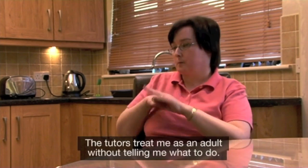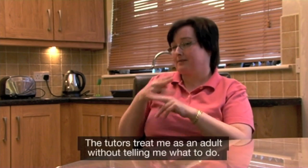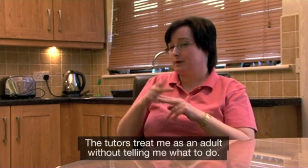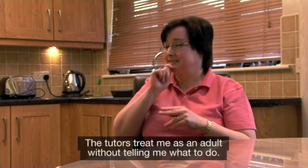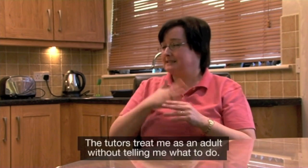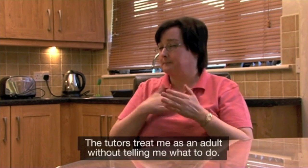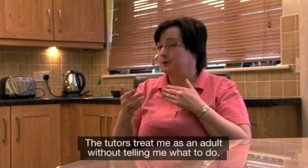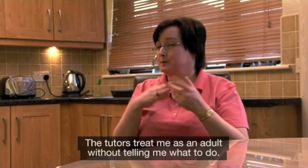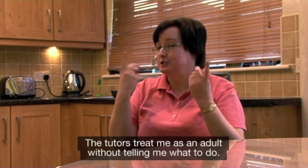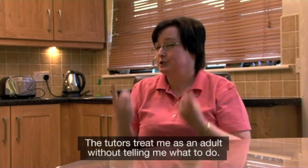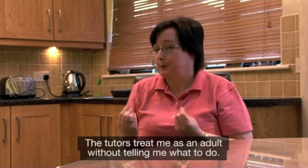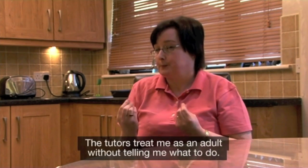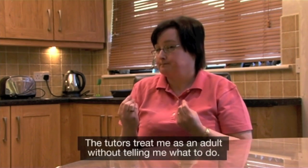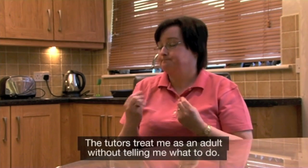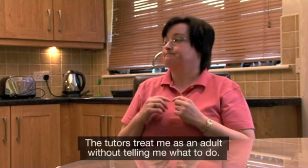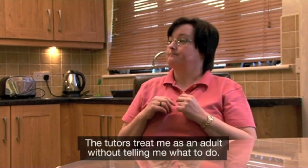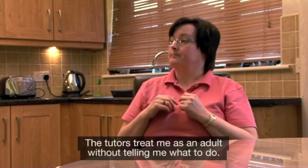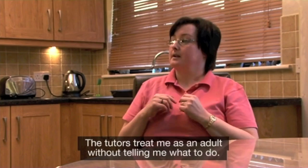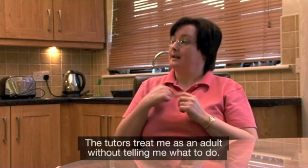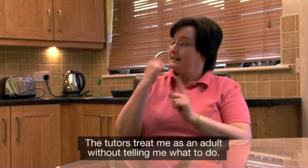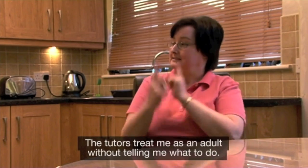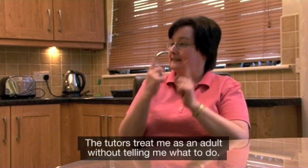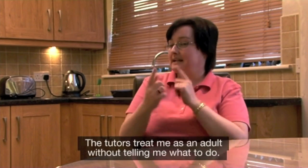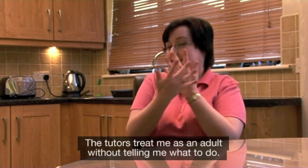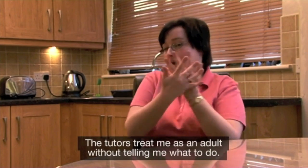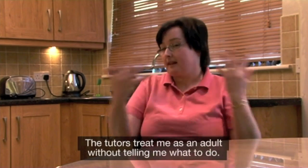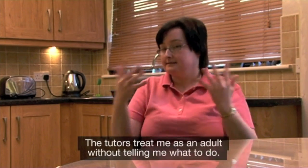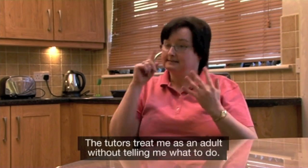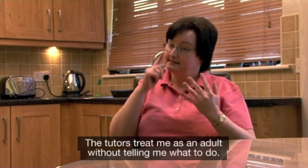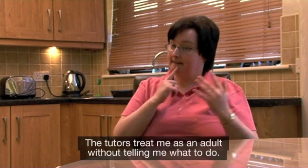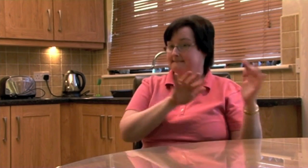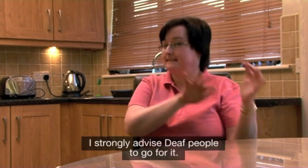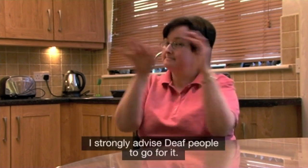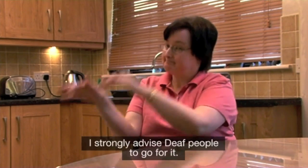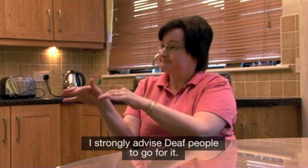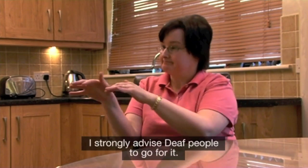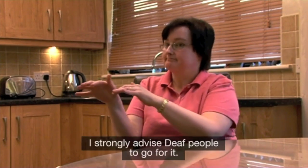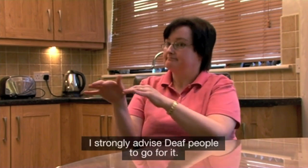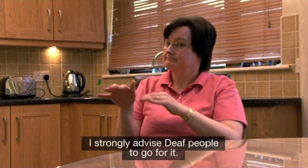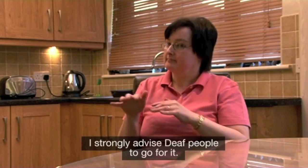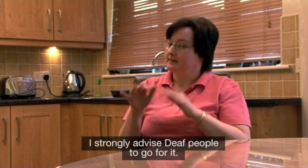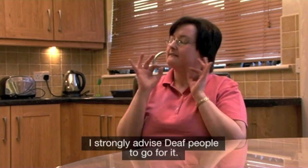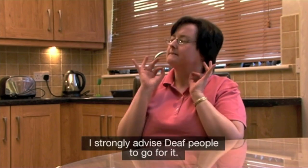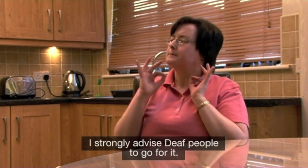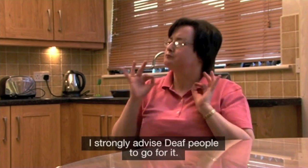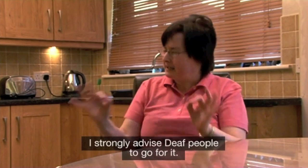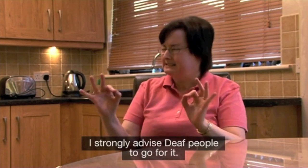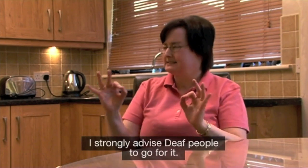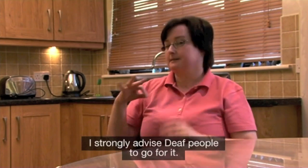tutors treat me as an adult without telling me what to do. I strongly advise deaf people to go for it.